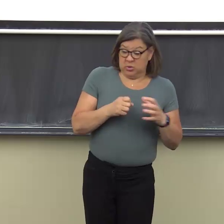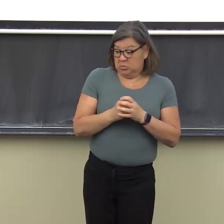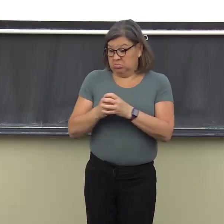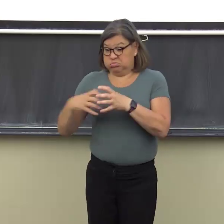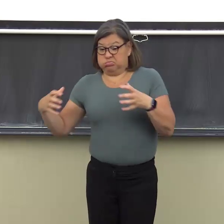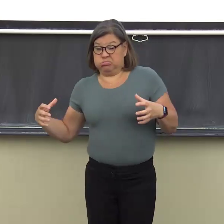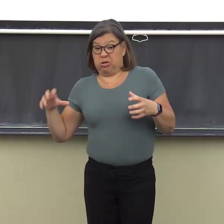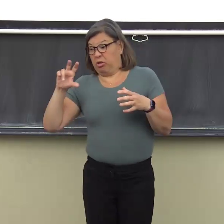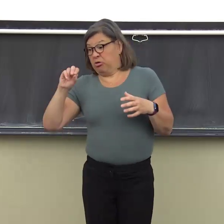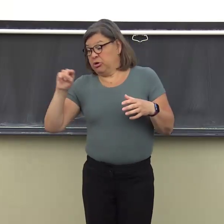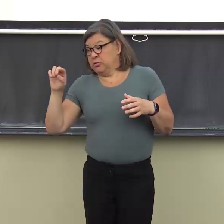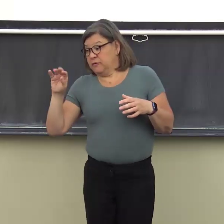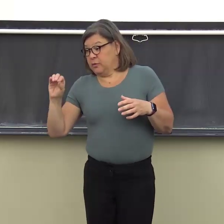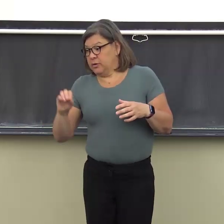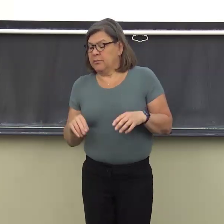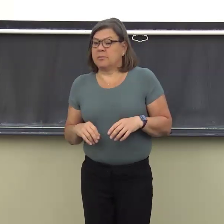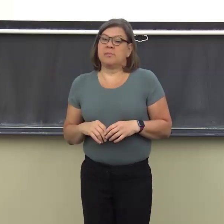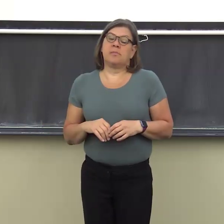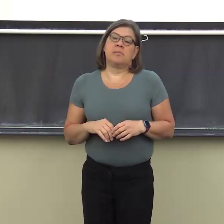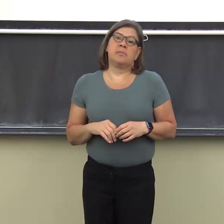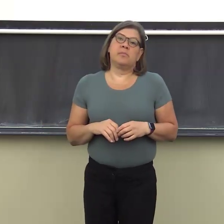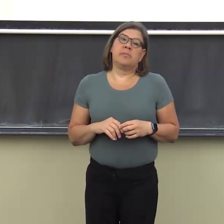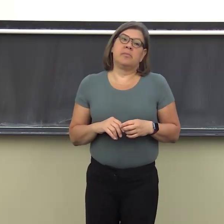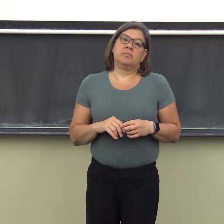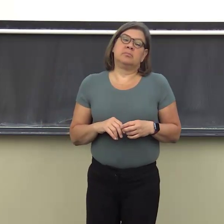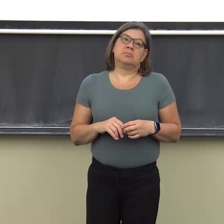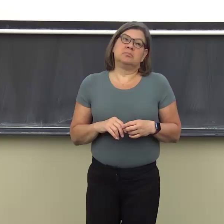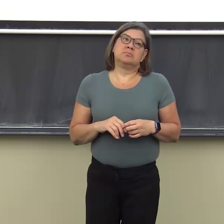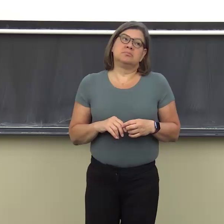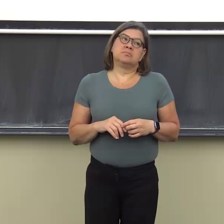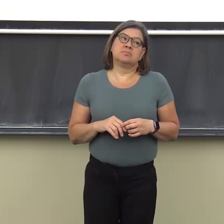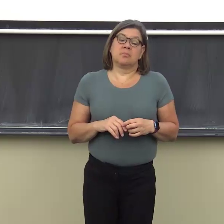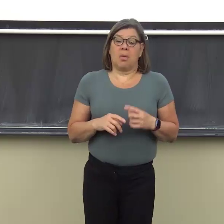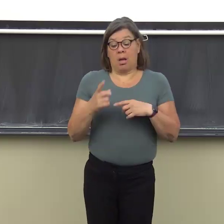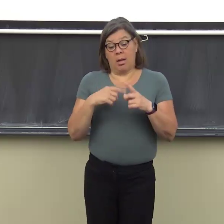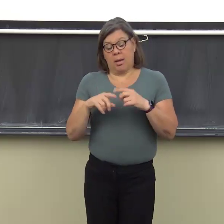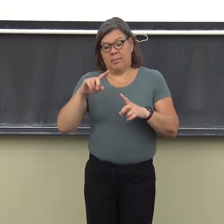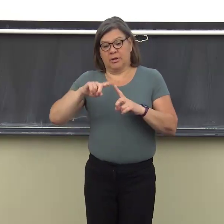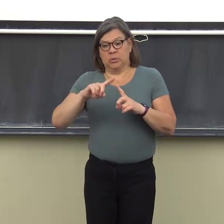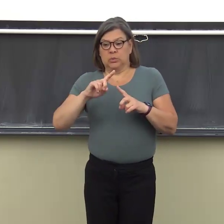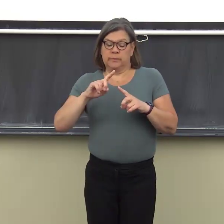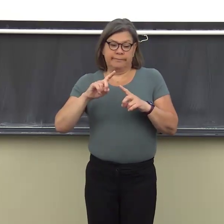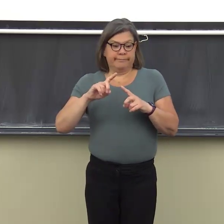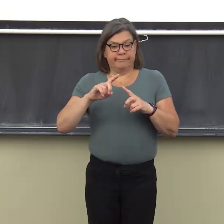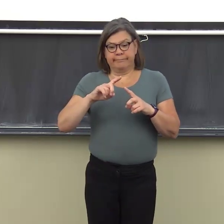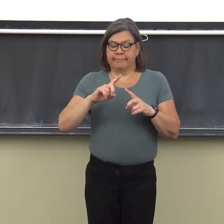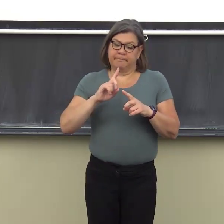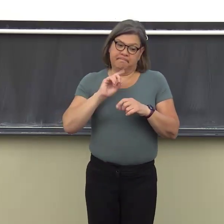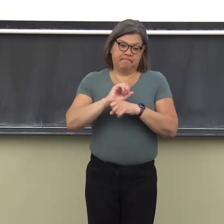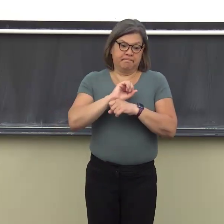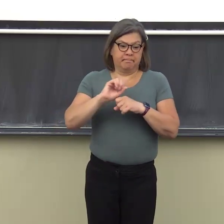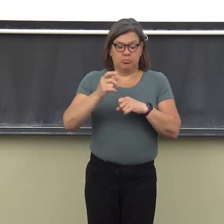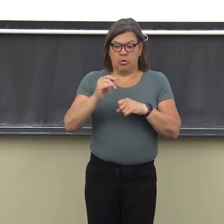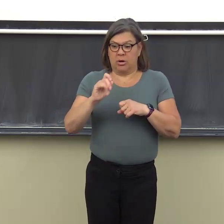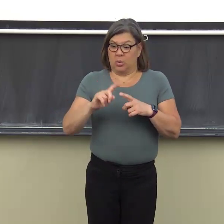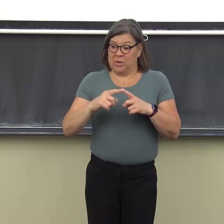or 40 every month. That's great. But just coming down into the really practical,